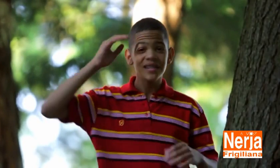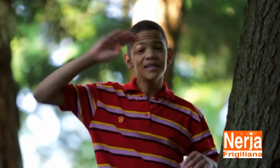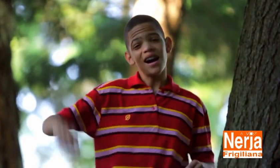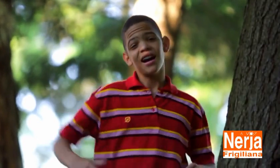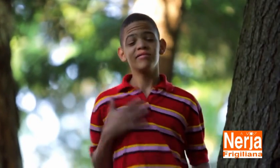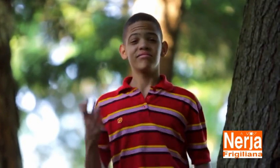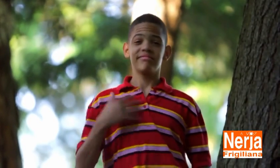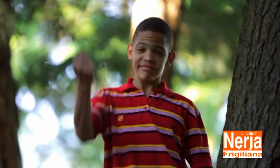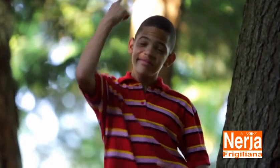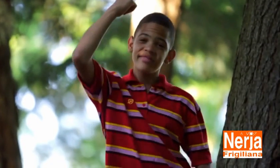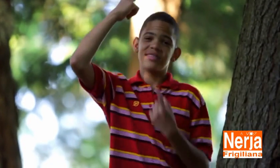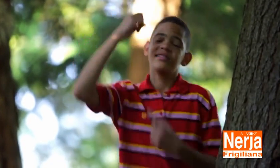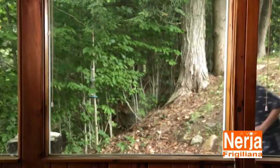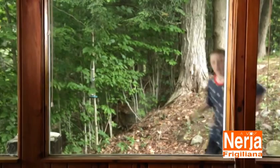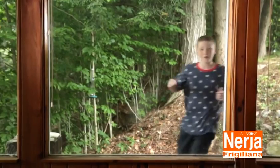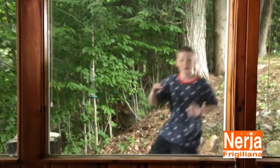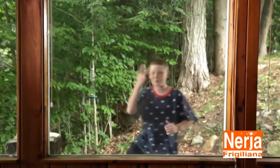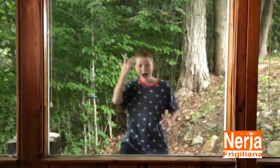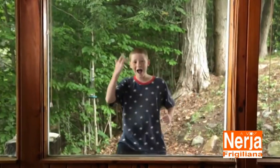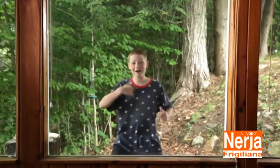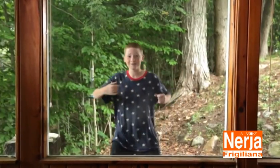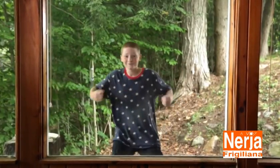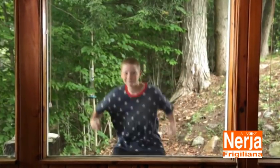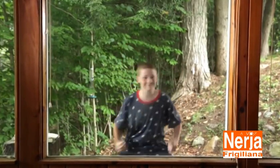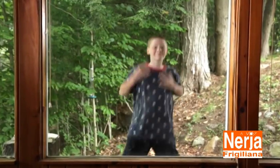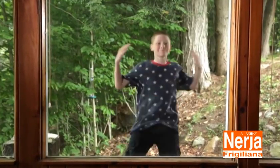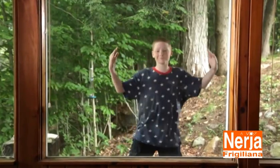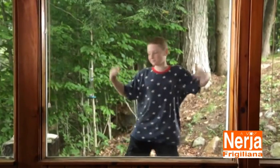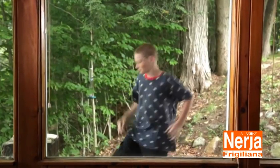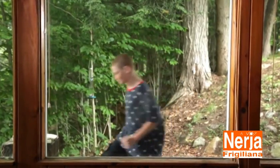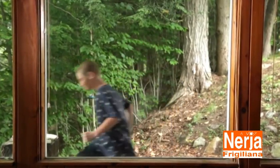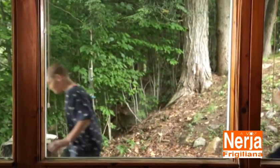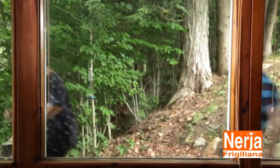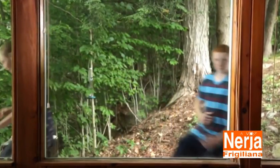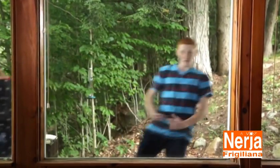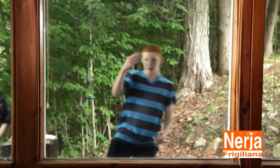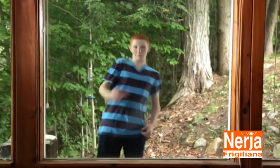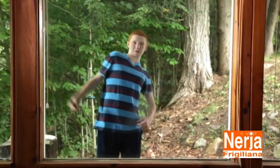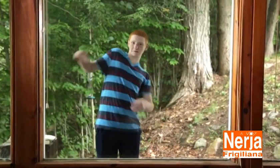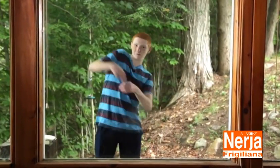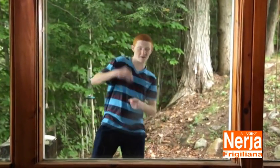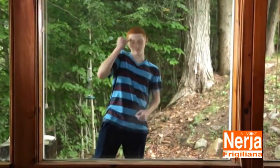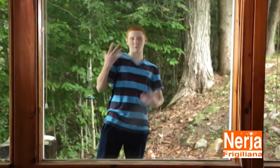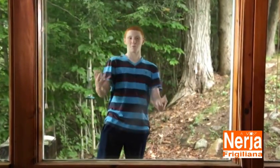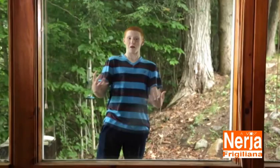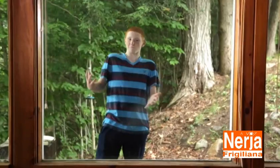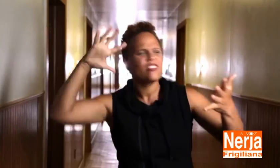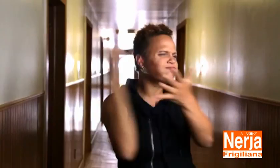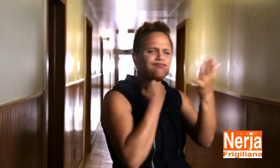what happiness is to you. Clap along if you feel like that's what you want to do.